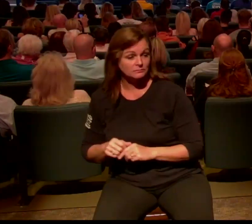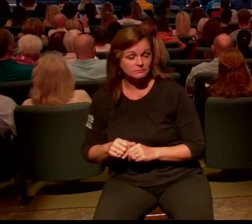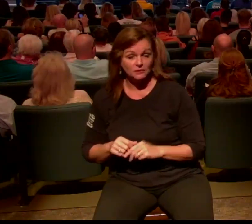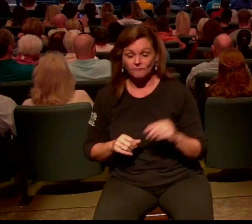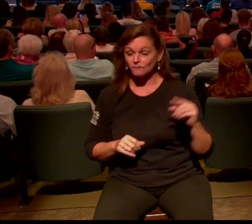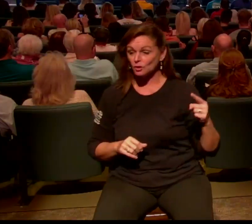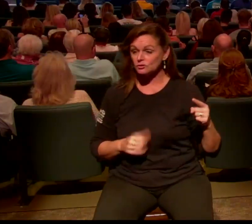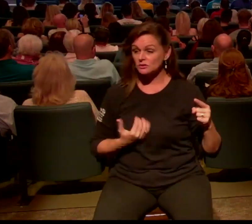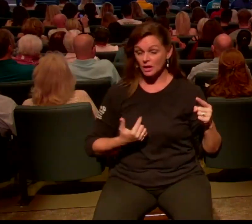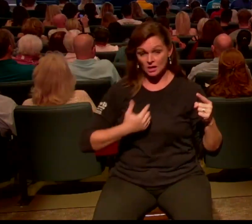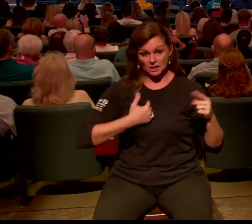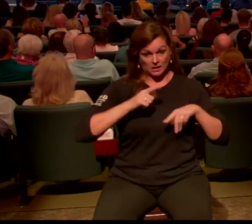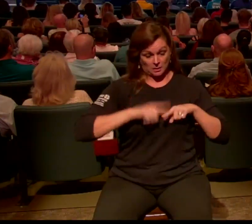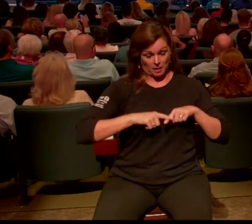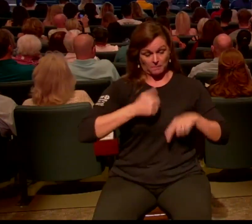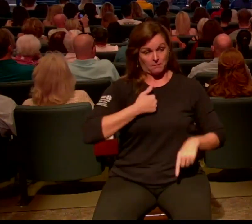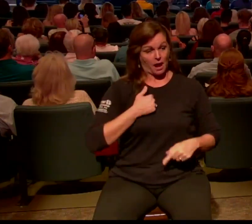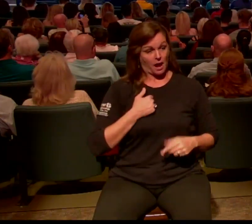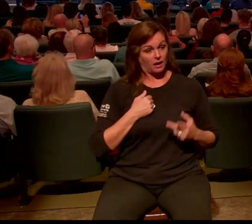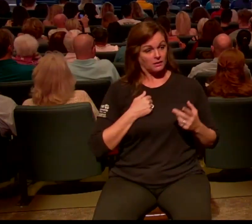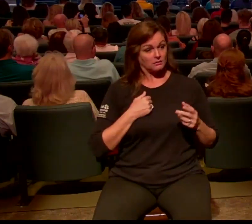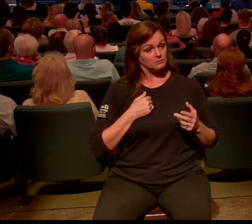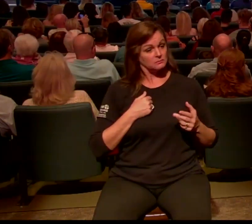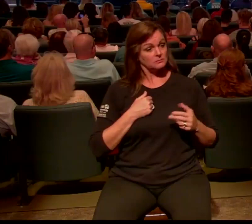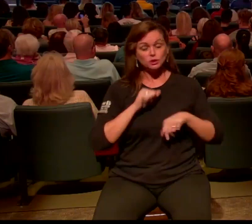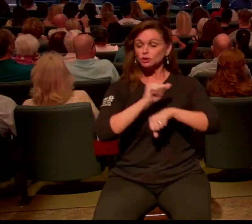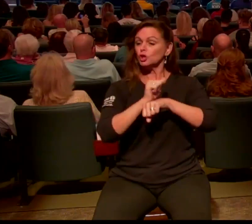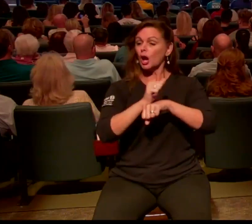don't rely on my position or title.